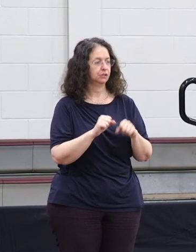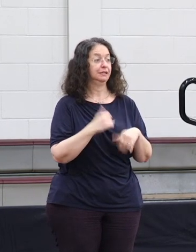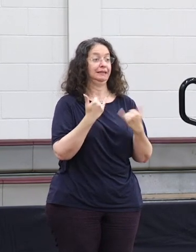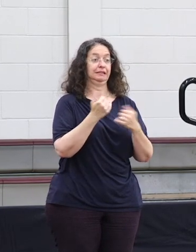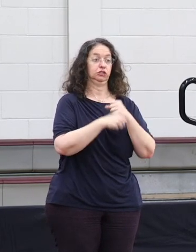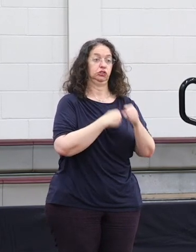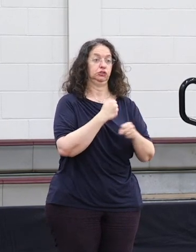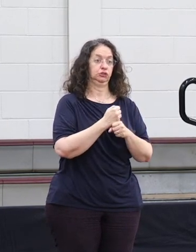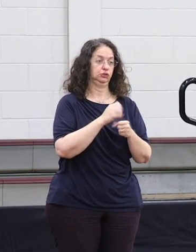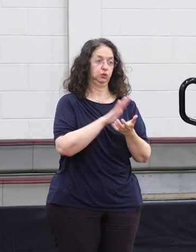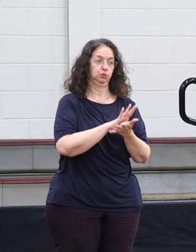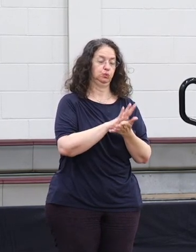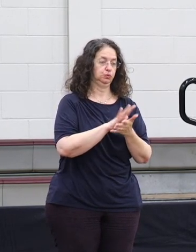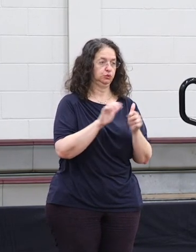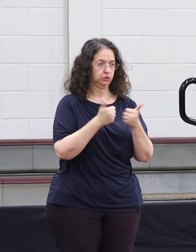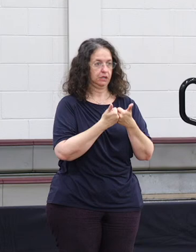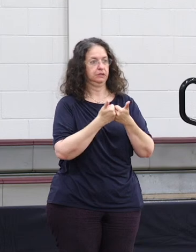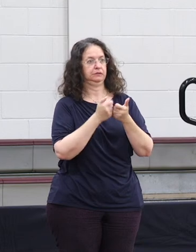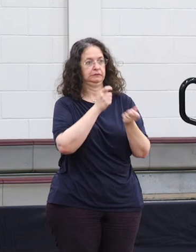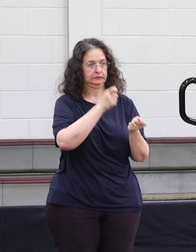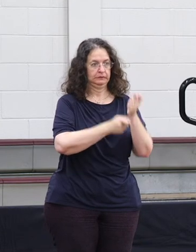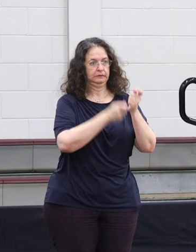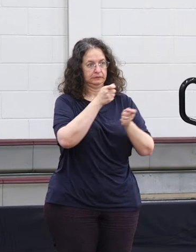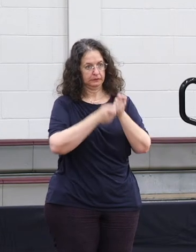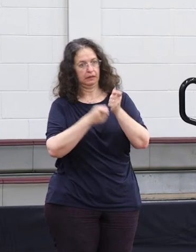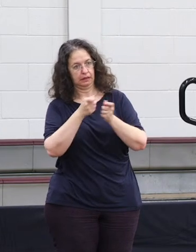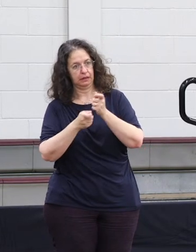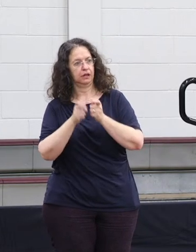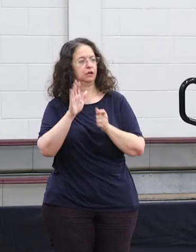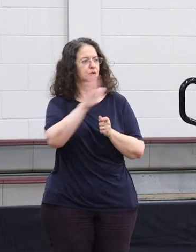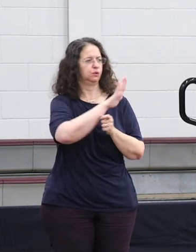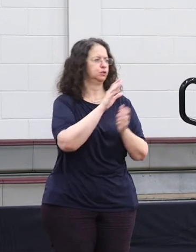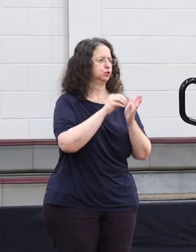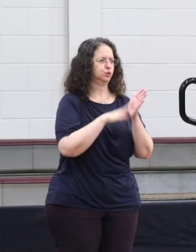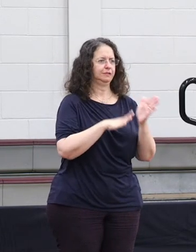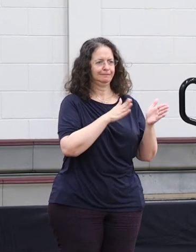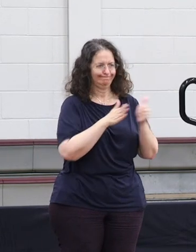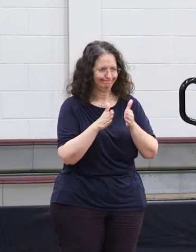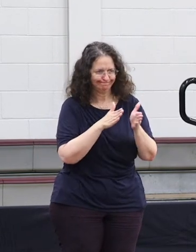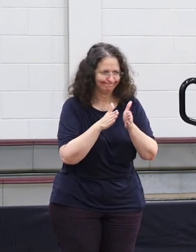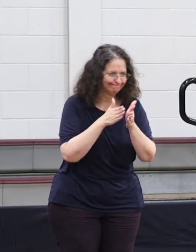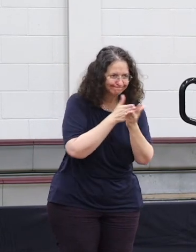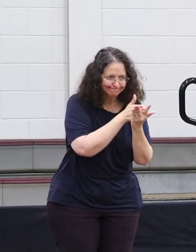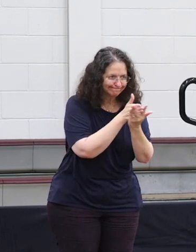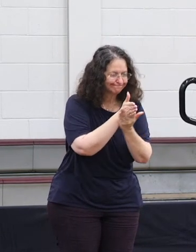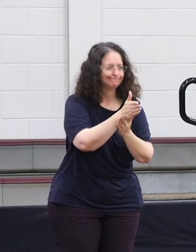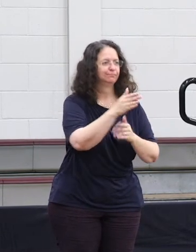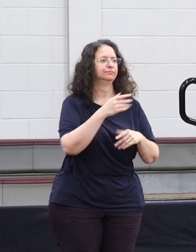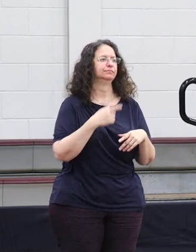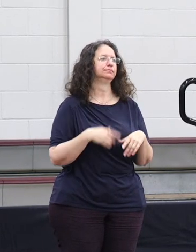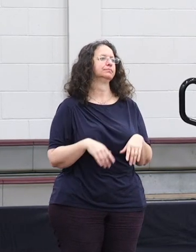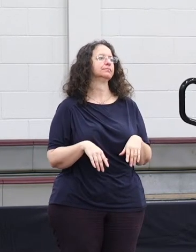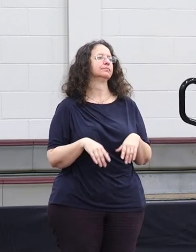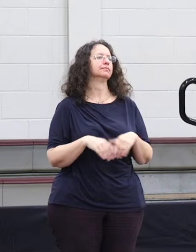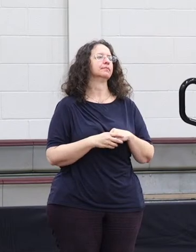many challenges and frequent changes. You students rose above them all. You are all overcomers.